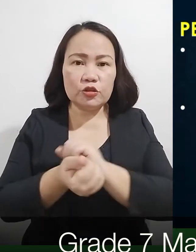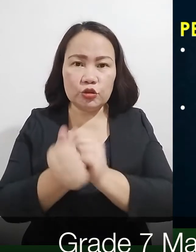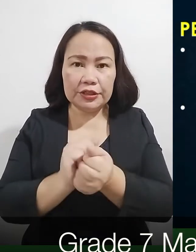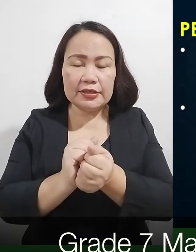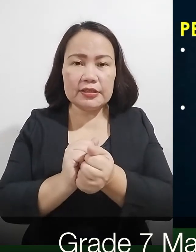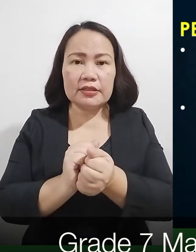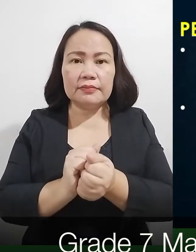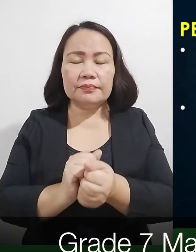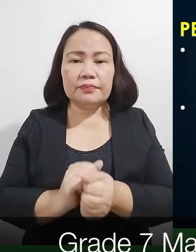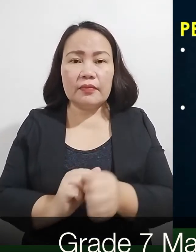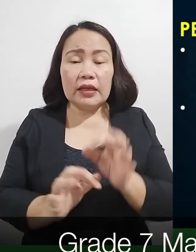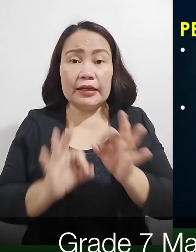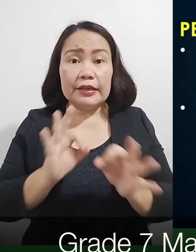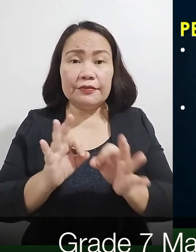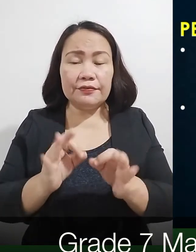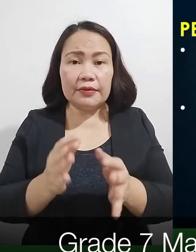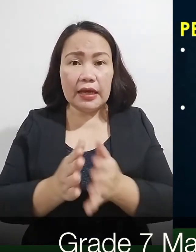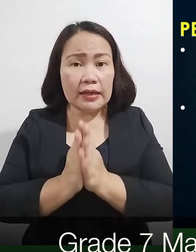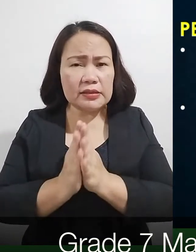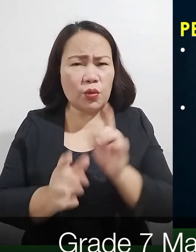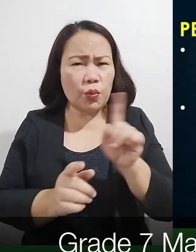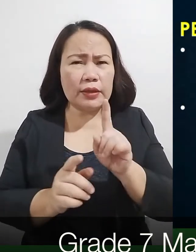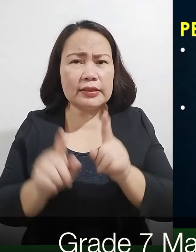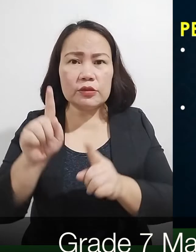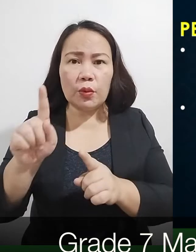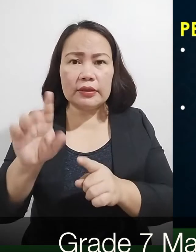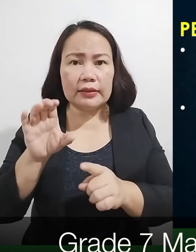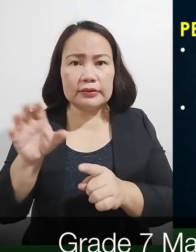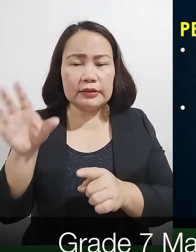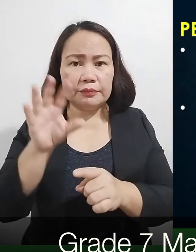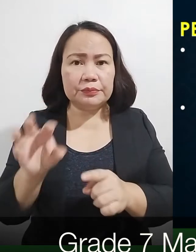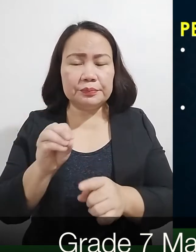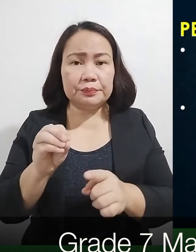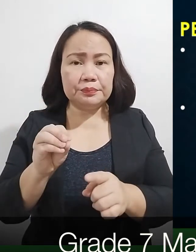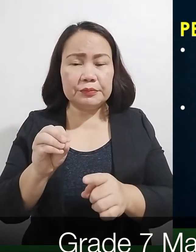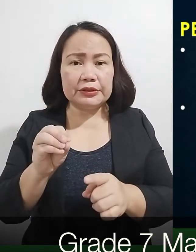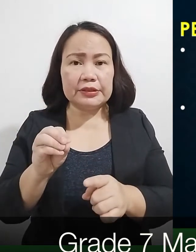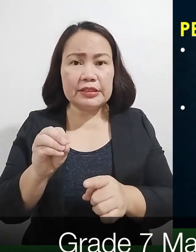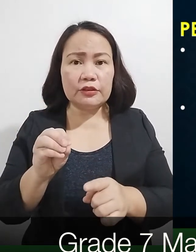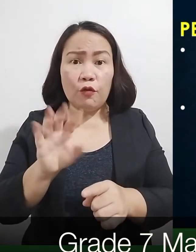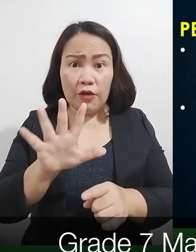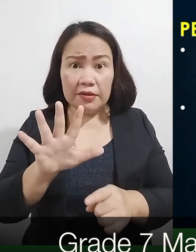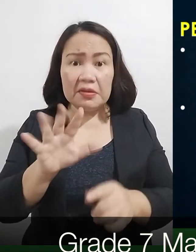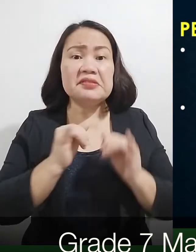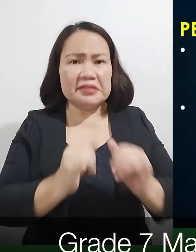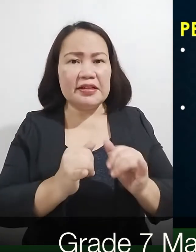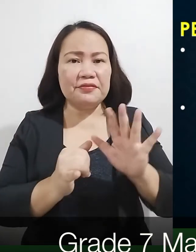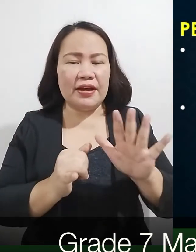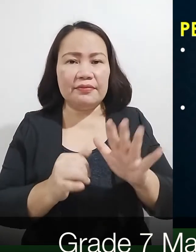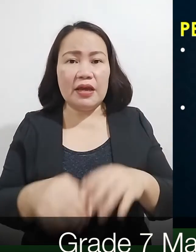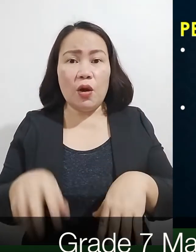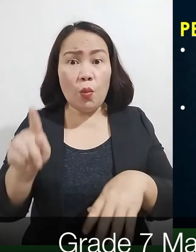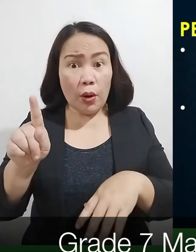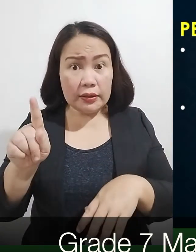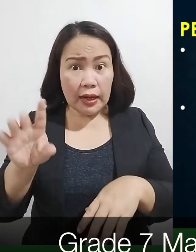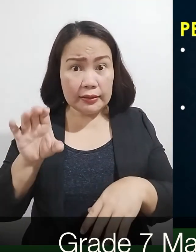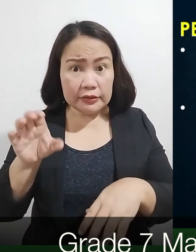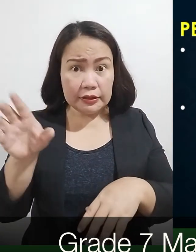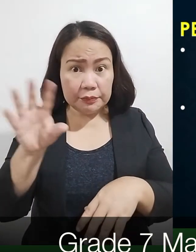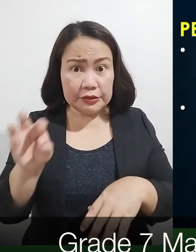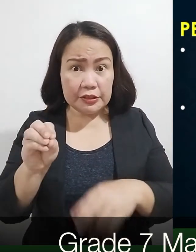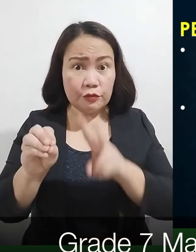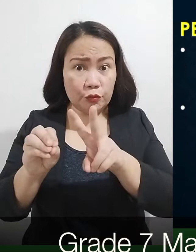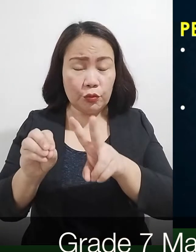hindi na magbabago. So, kapag tinanong, what is 100% of 5? That is still 5. 100% of 2, that is still